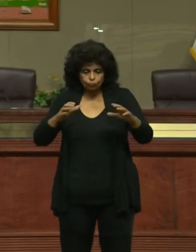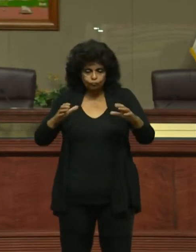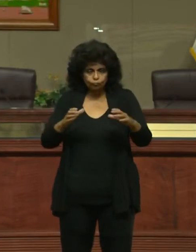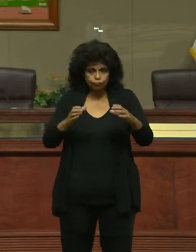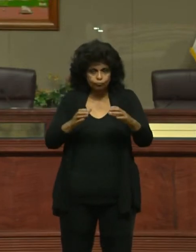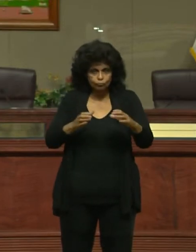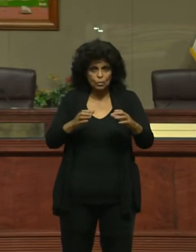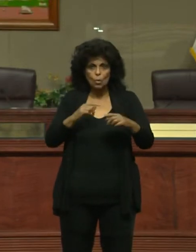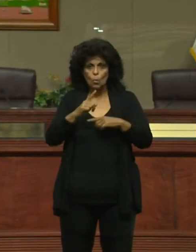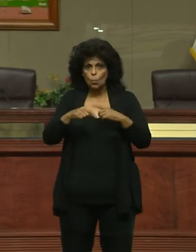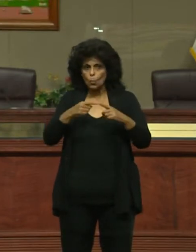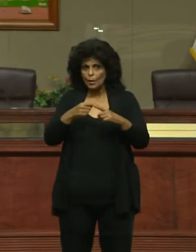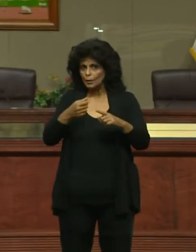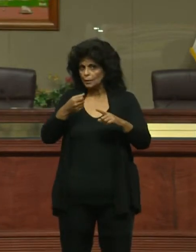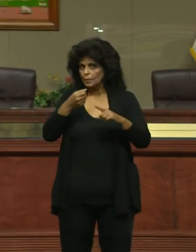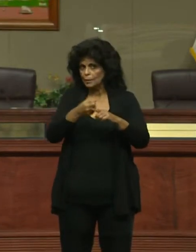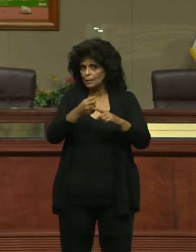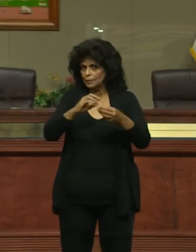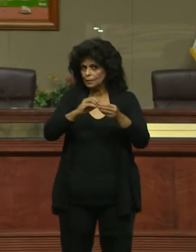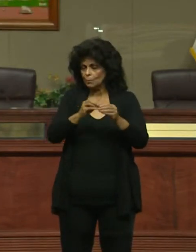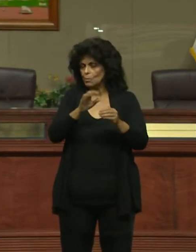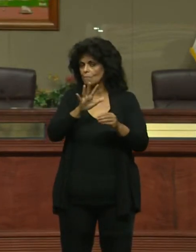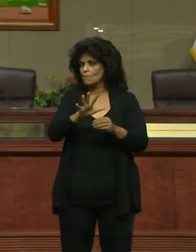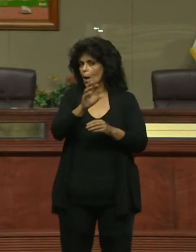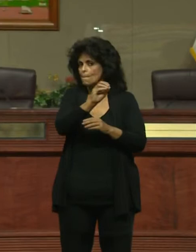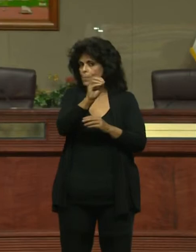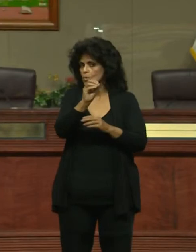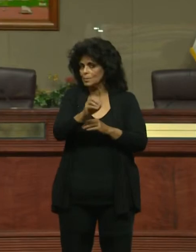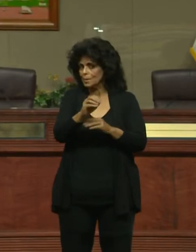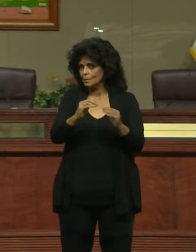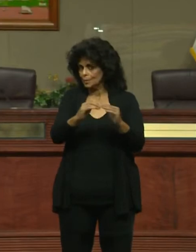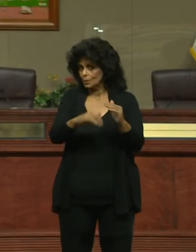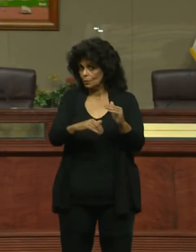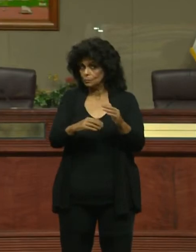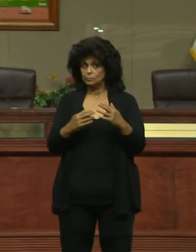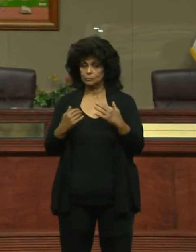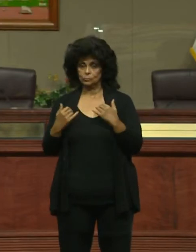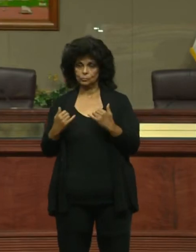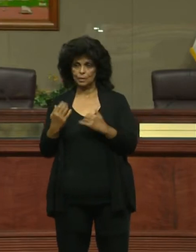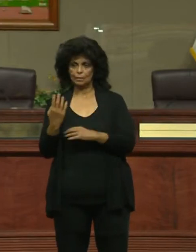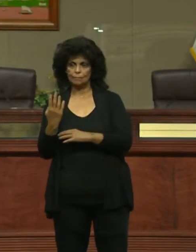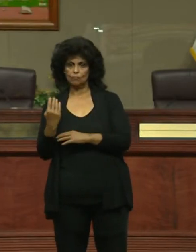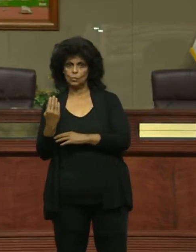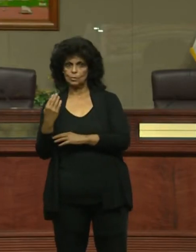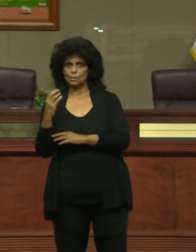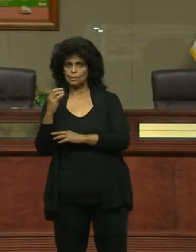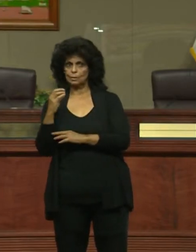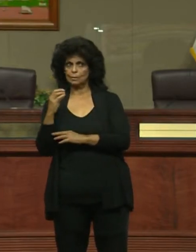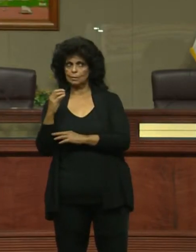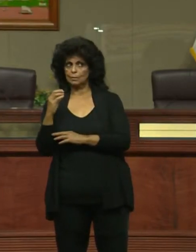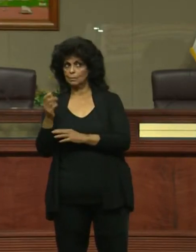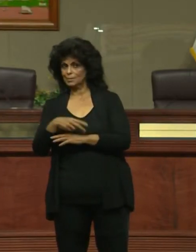5% or below. Today, our 14-day positivity rate, again, is